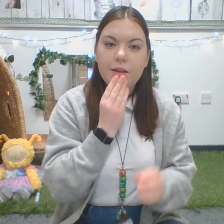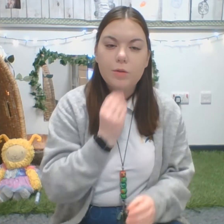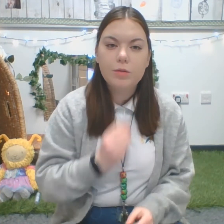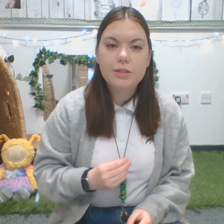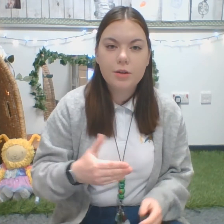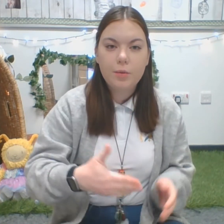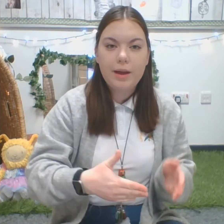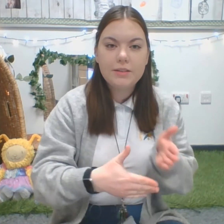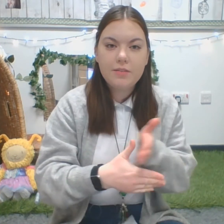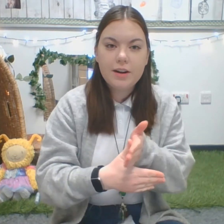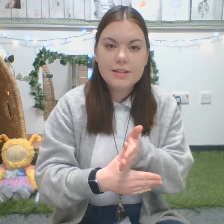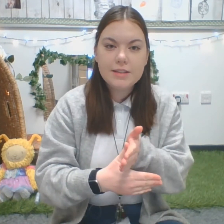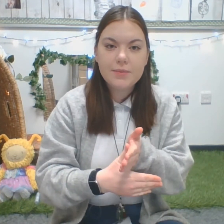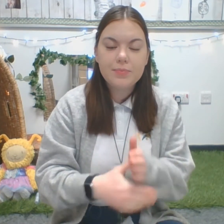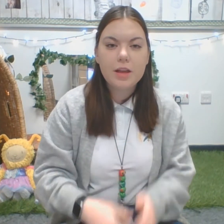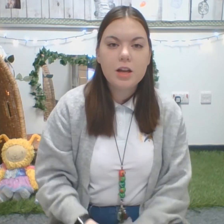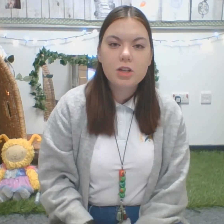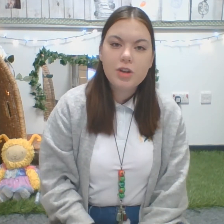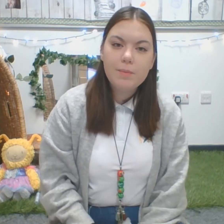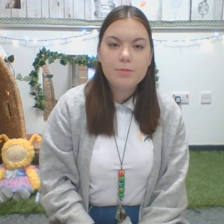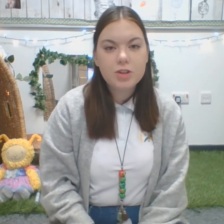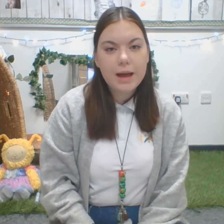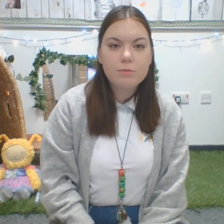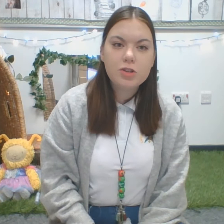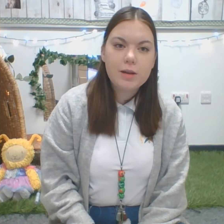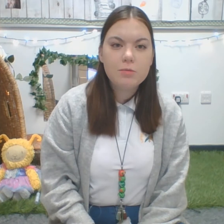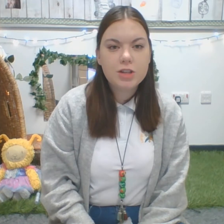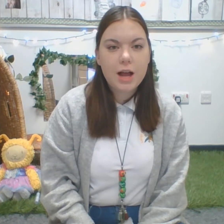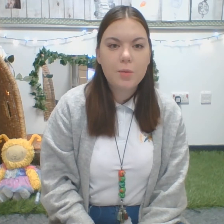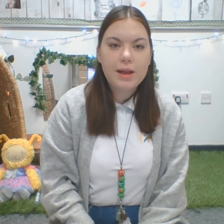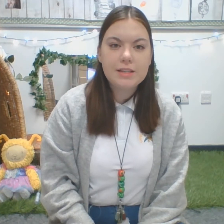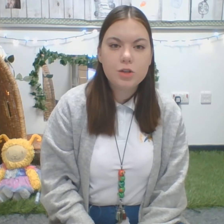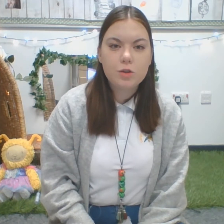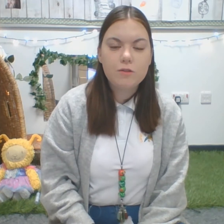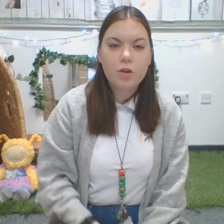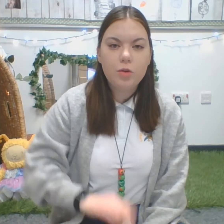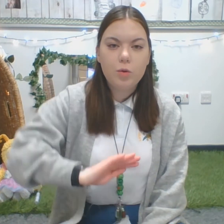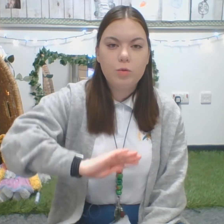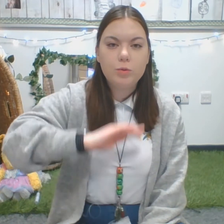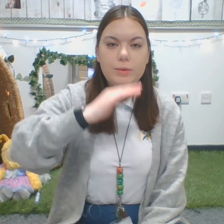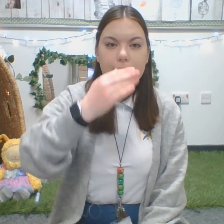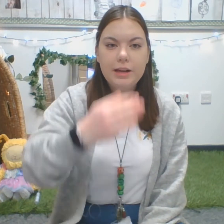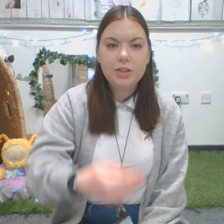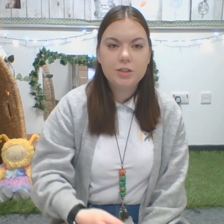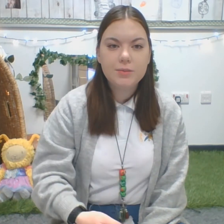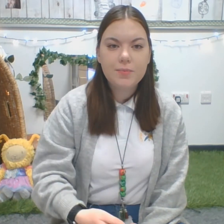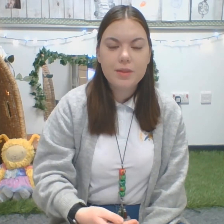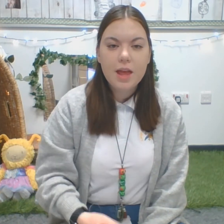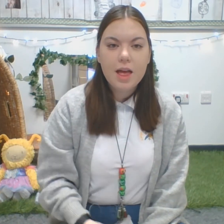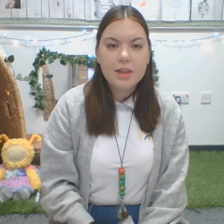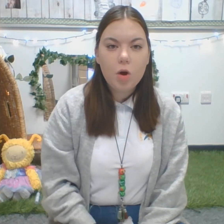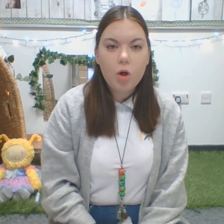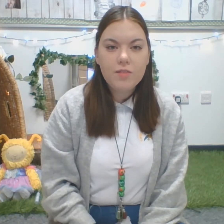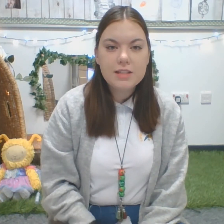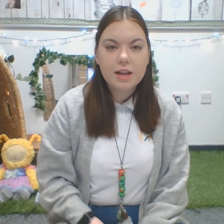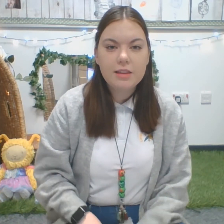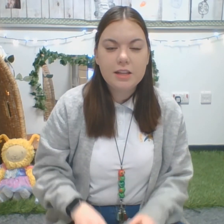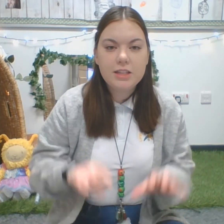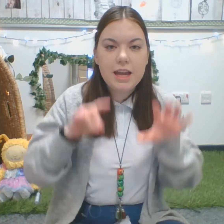goat went first. Trip, trap went his hoofs on the old wooden bridge. Then all of a sudden the terrible